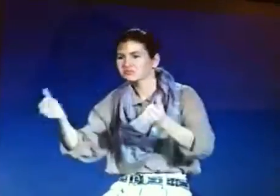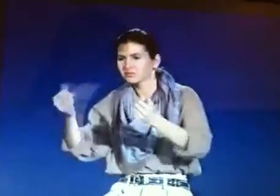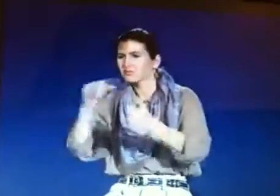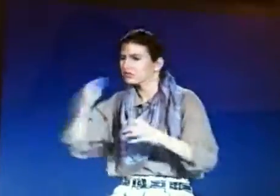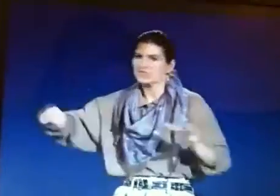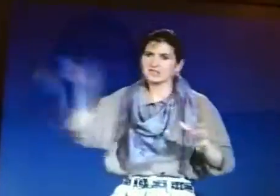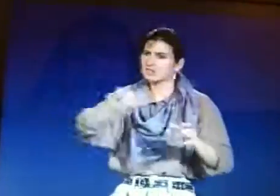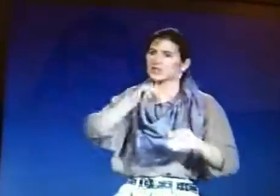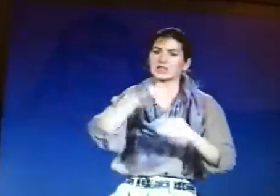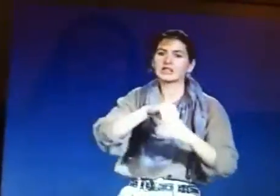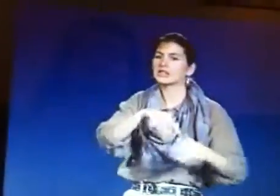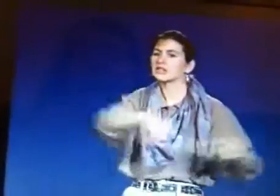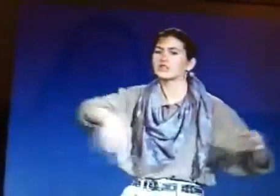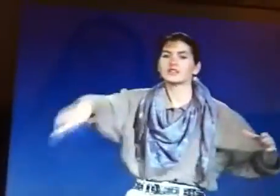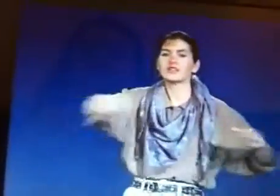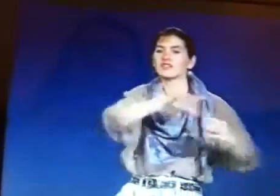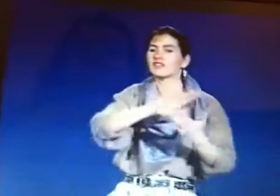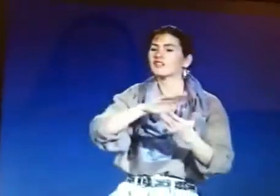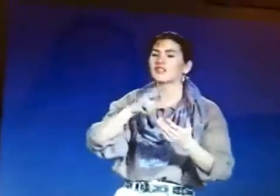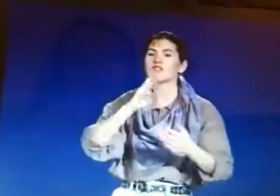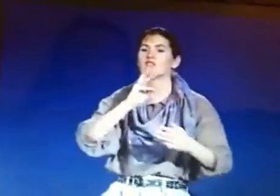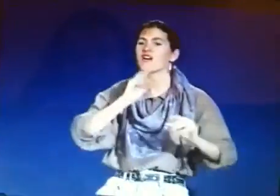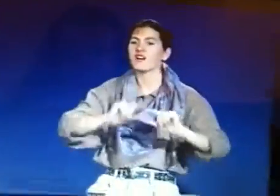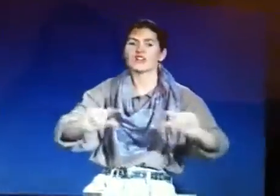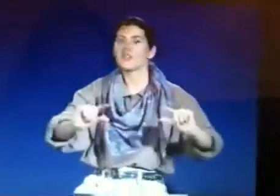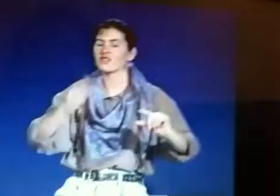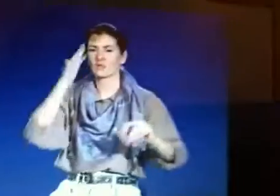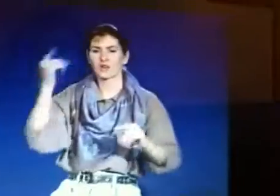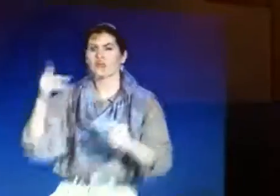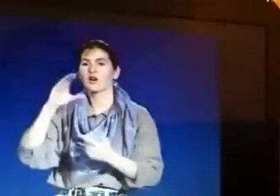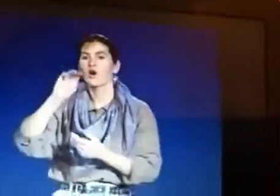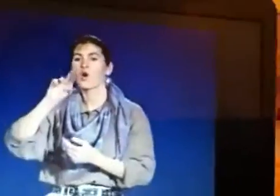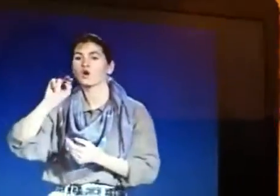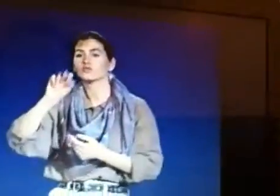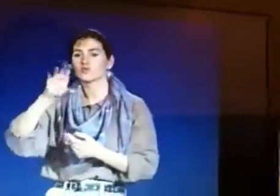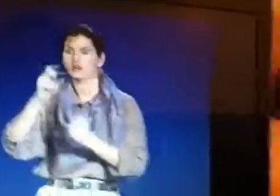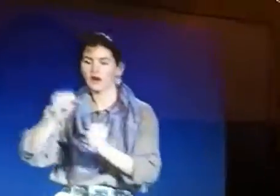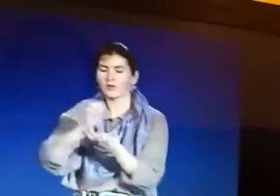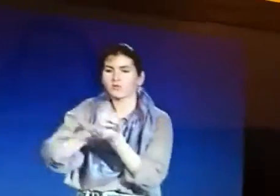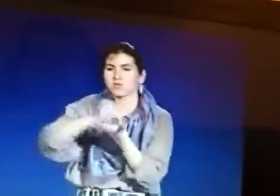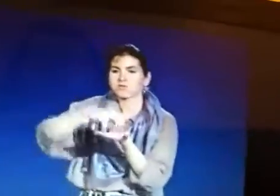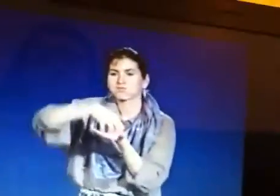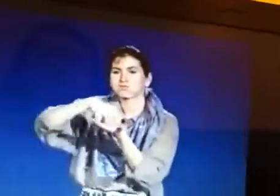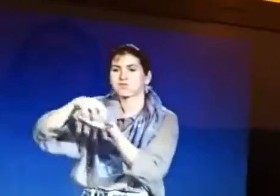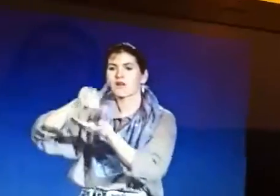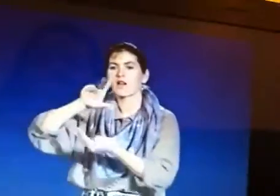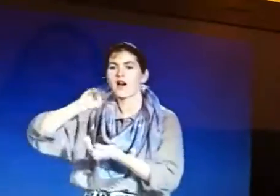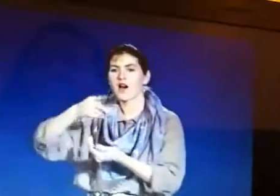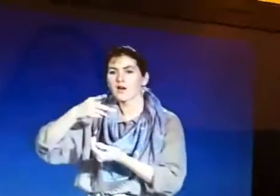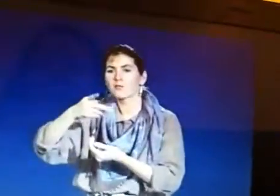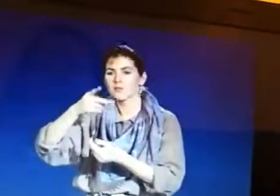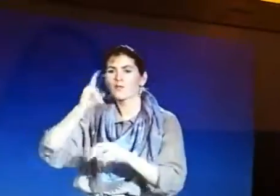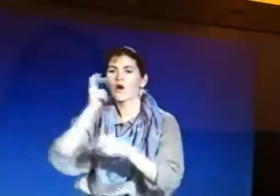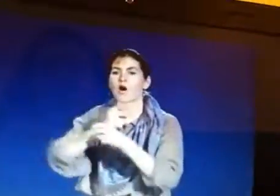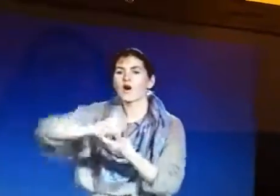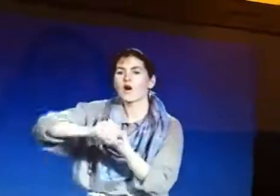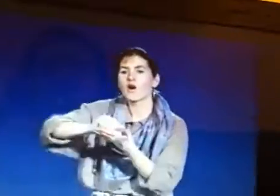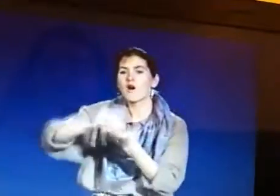cornstarch, and then you're going to dissolve that into the water and wine mixture. You don't want to do it right on top of the fish because cornstarch tends